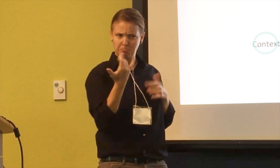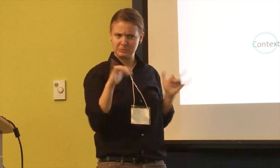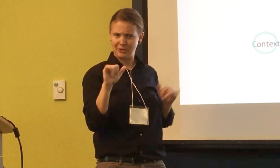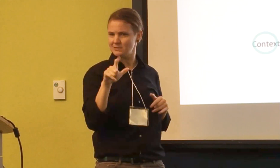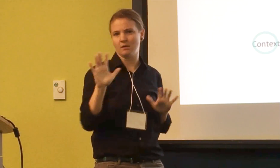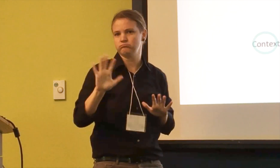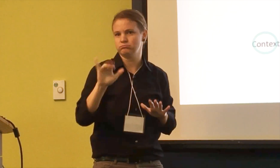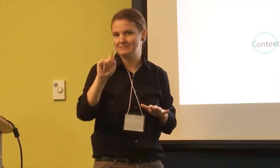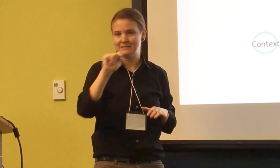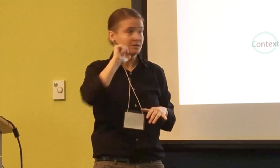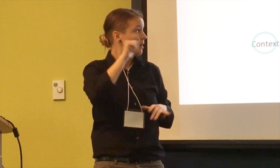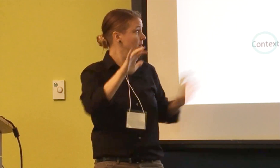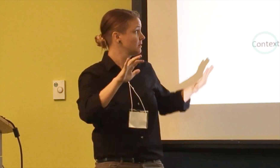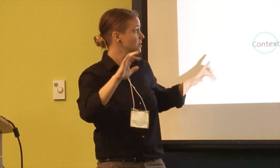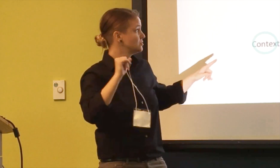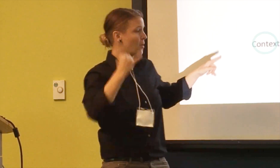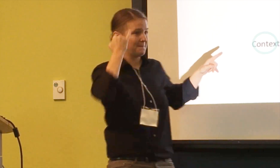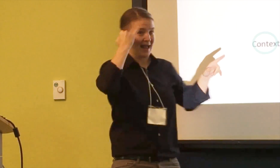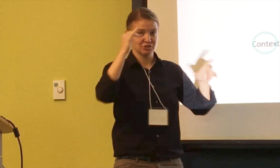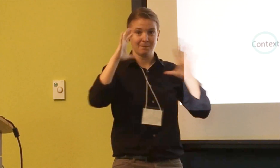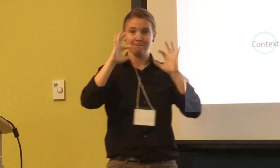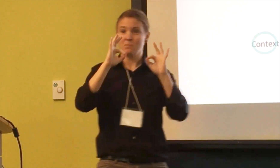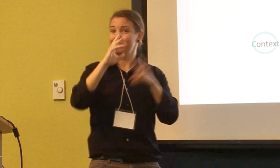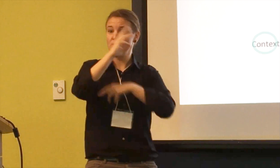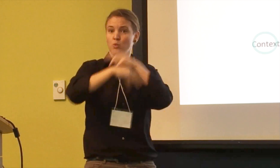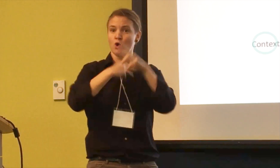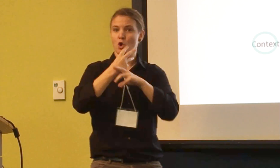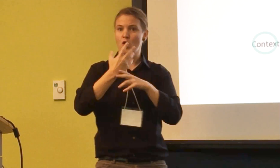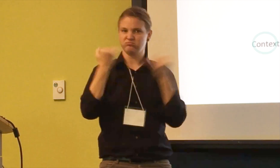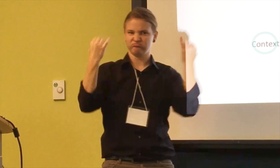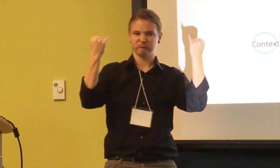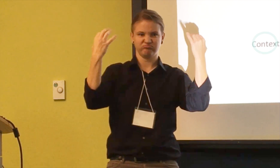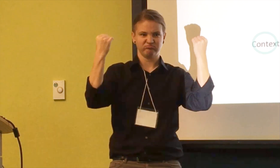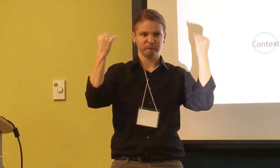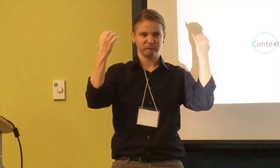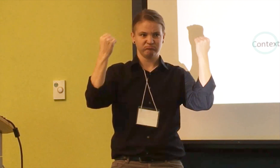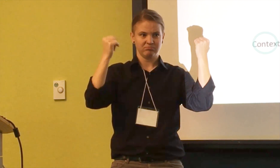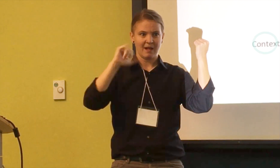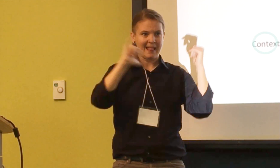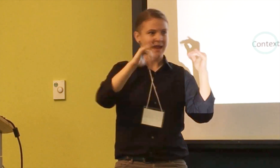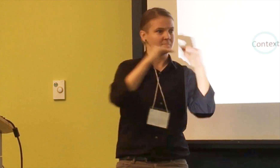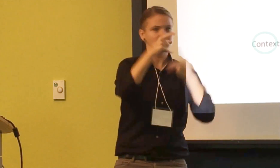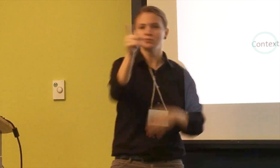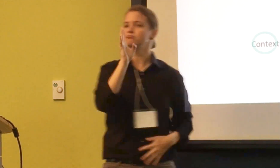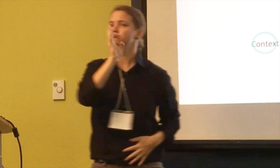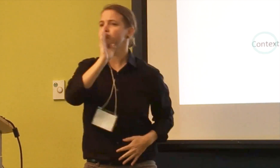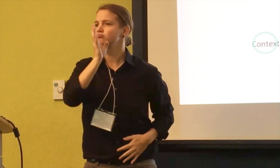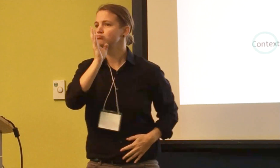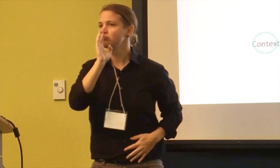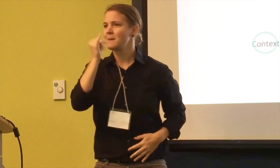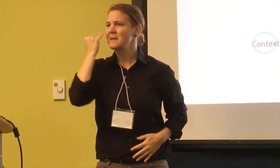PHOTOSYNTHESIS. It's hard to parse that kind of presentation for a very complicated academic term.